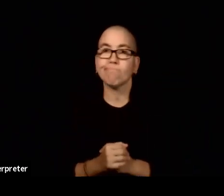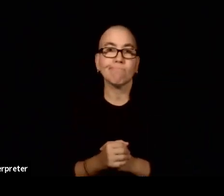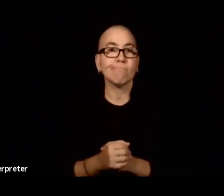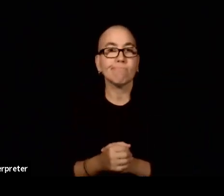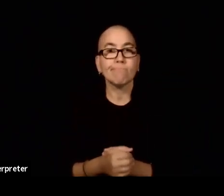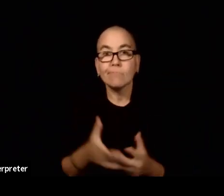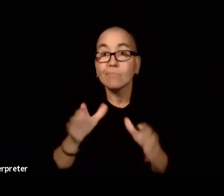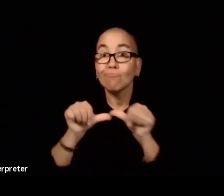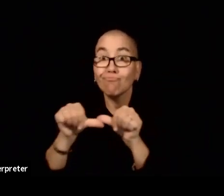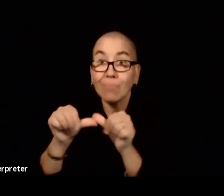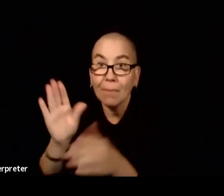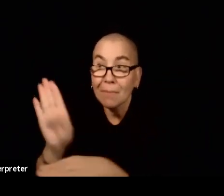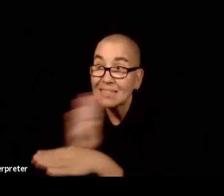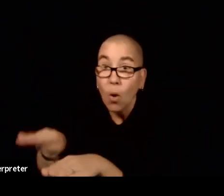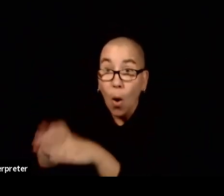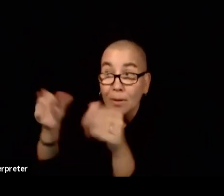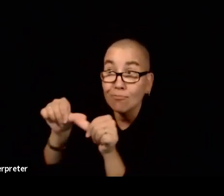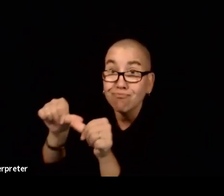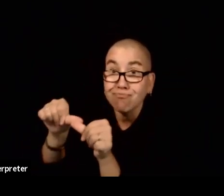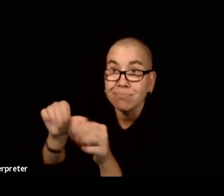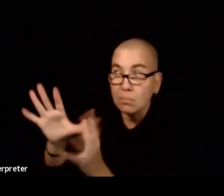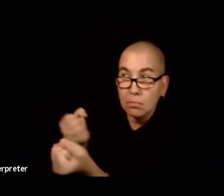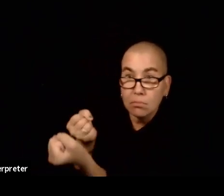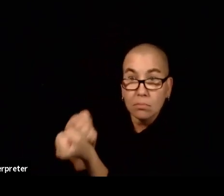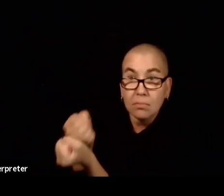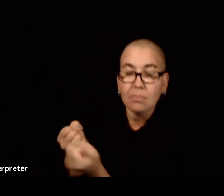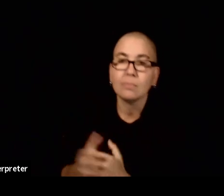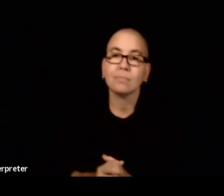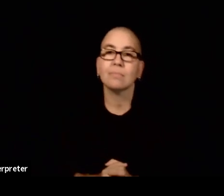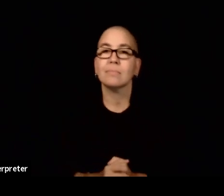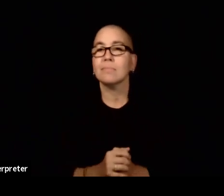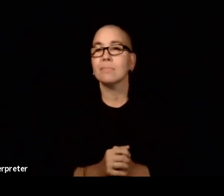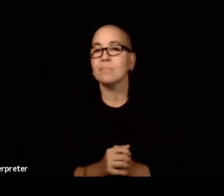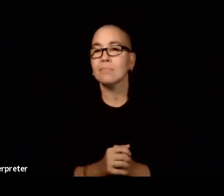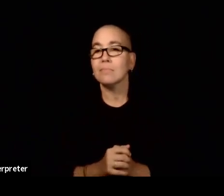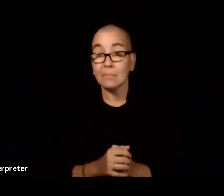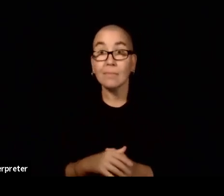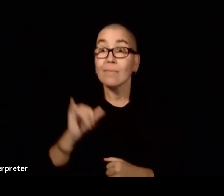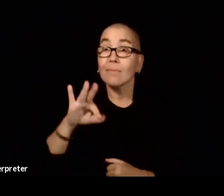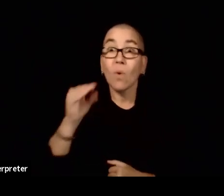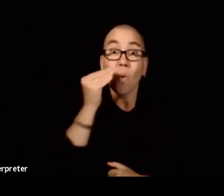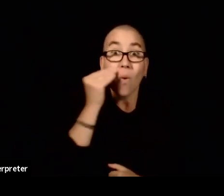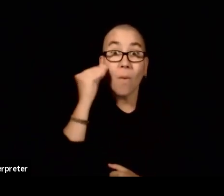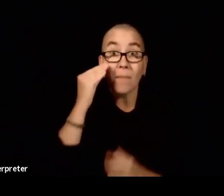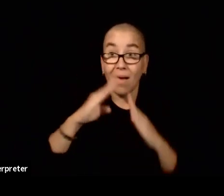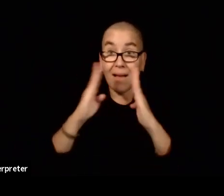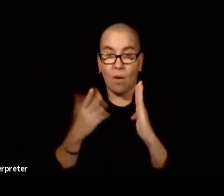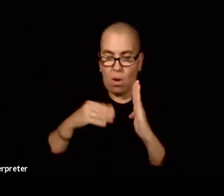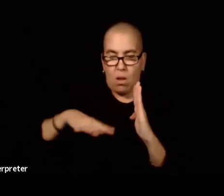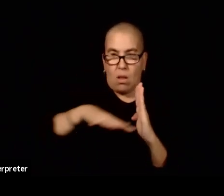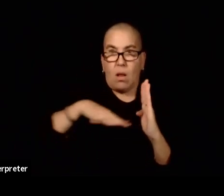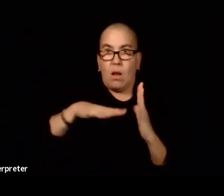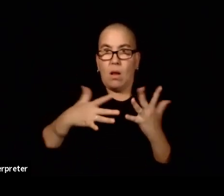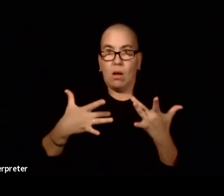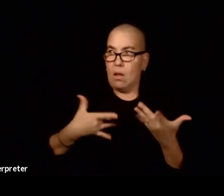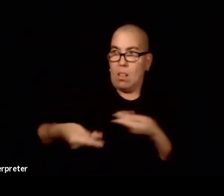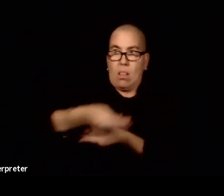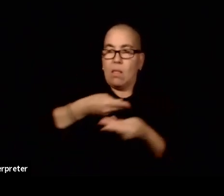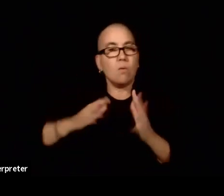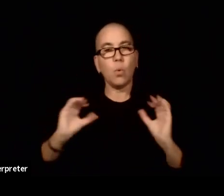So the last point is, because those resources will continue to be stressed, I just want to echo your thoughts that we have to continue